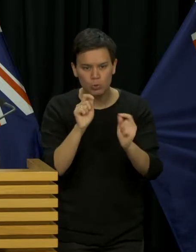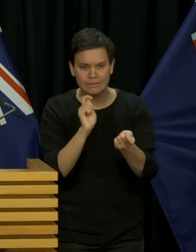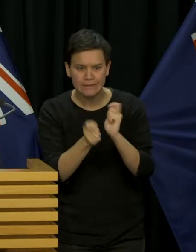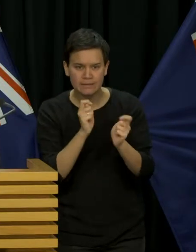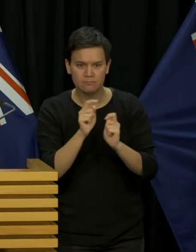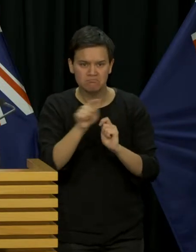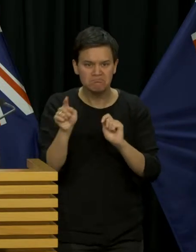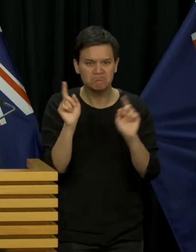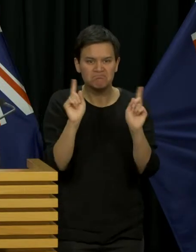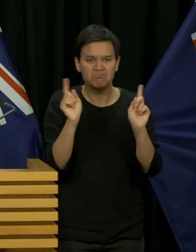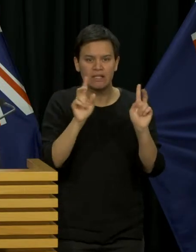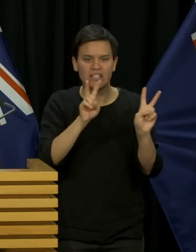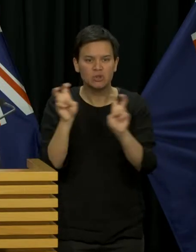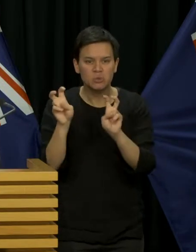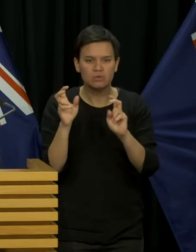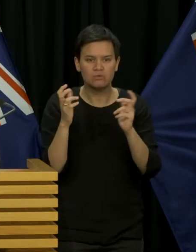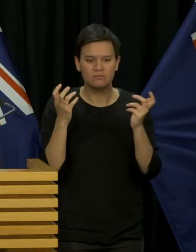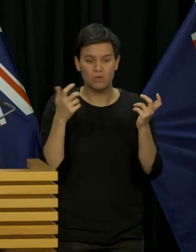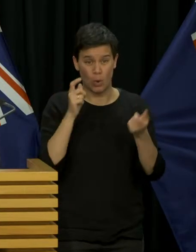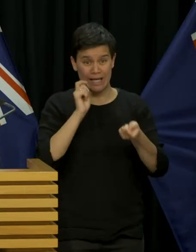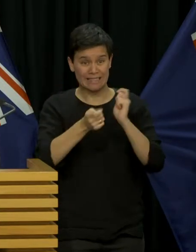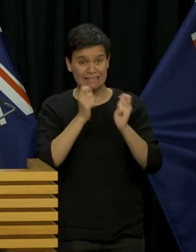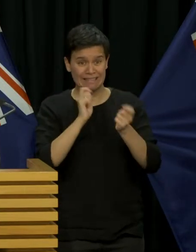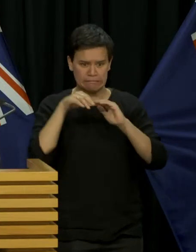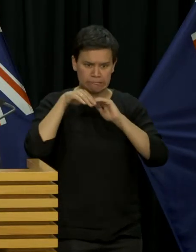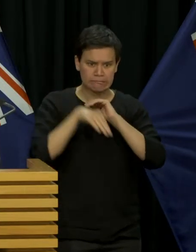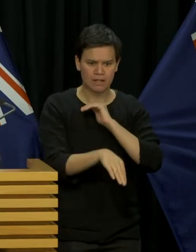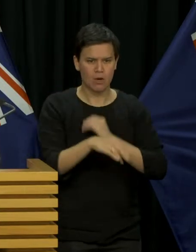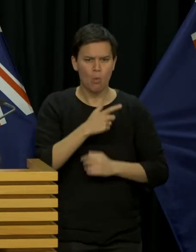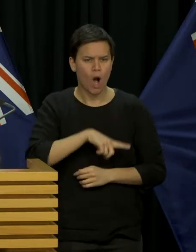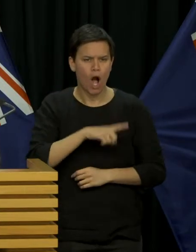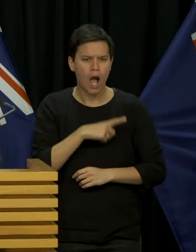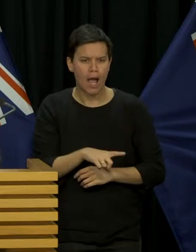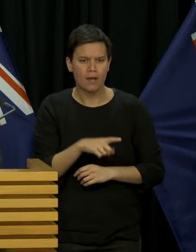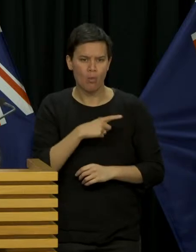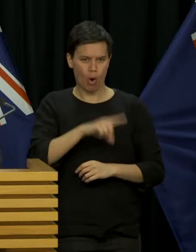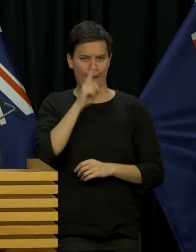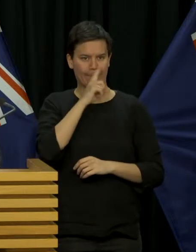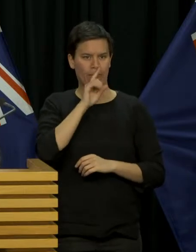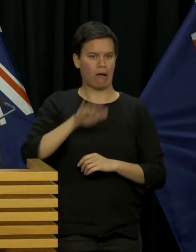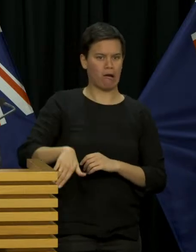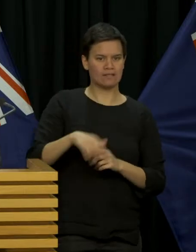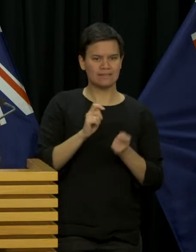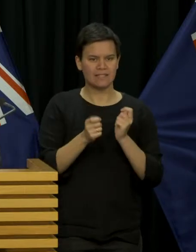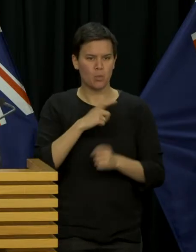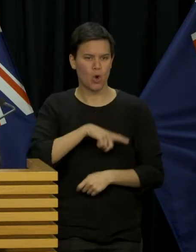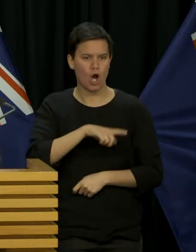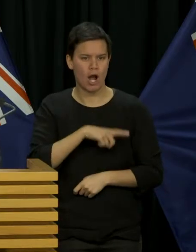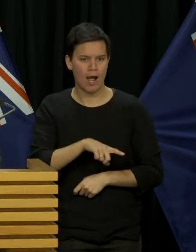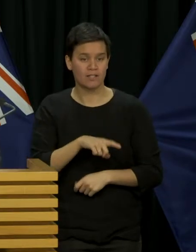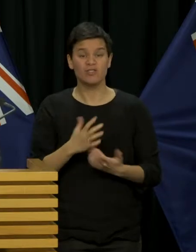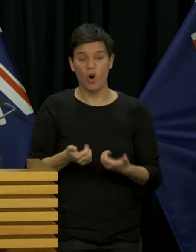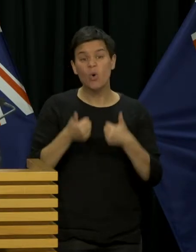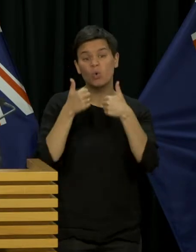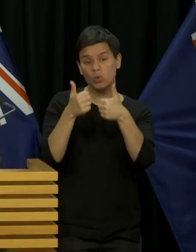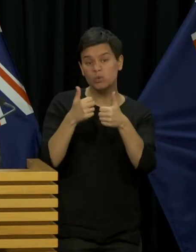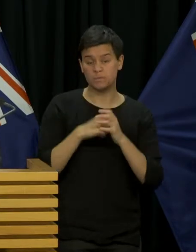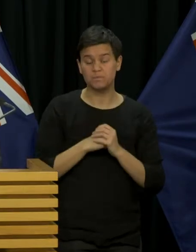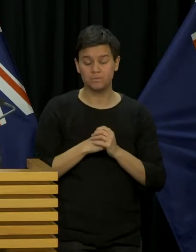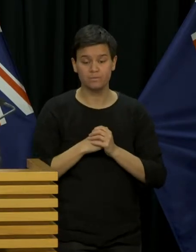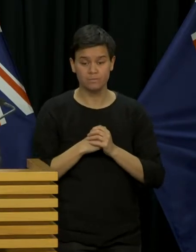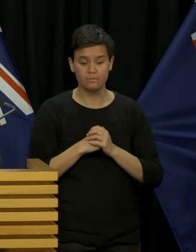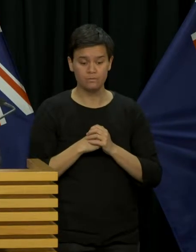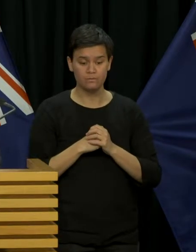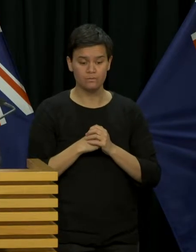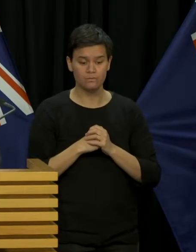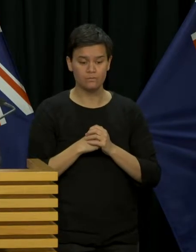also any decline of testing and what the reasons were behind those. It's a very useful gauge of the public response.